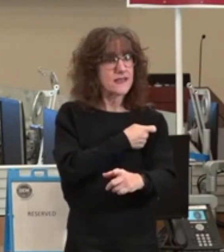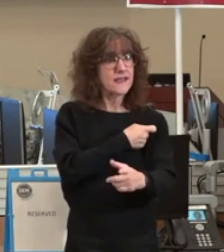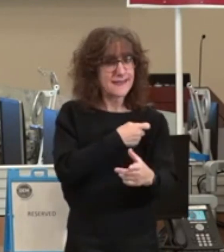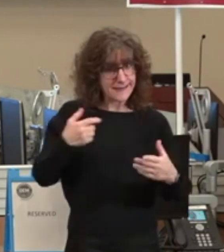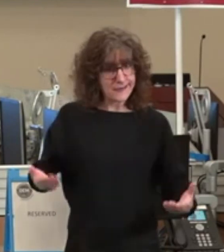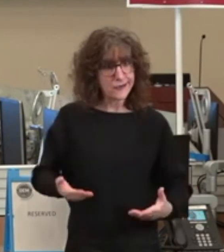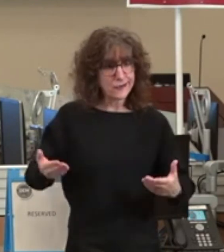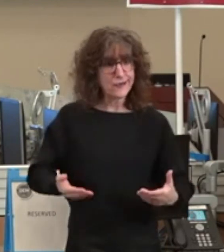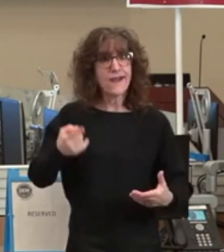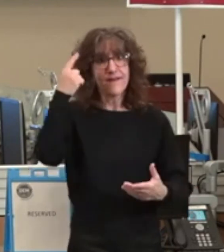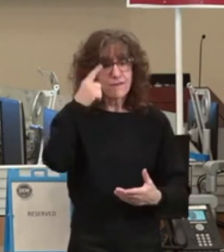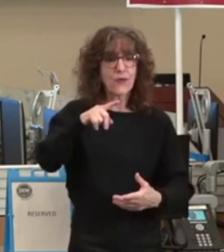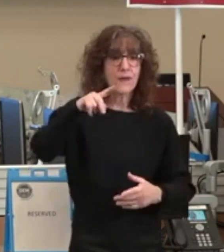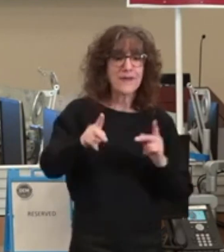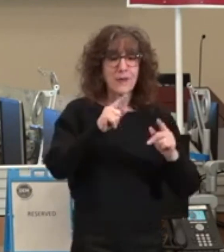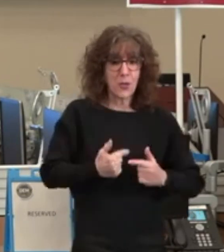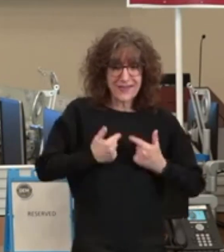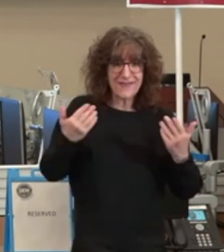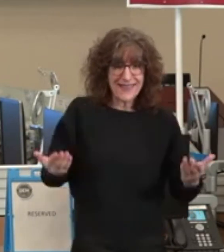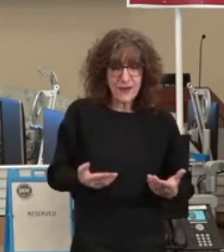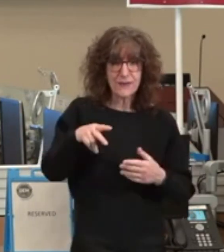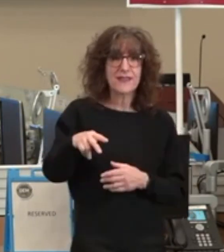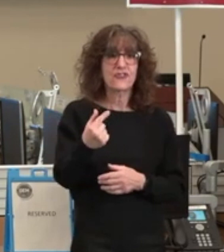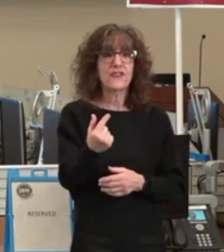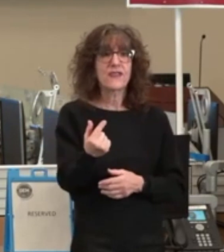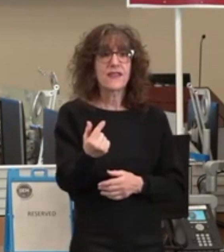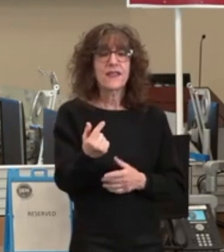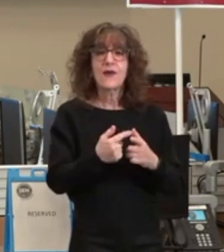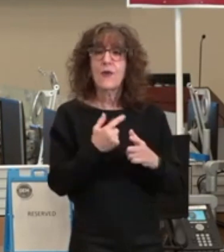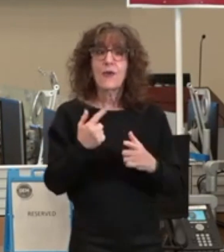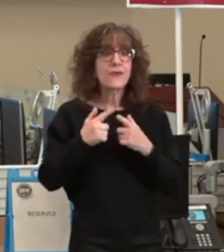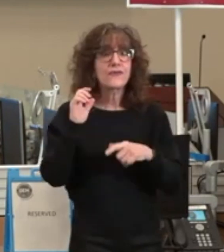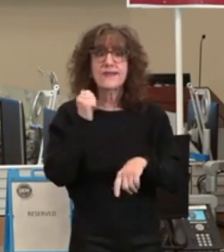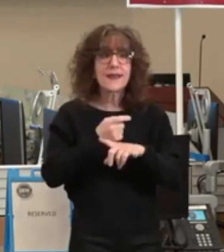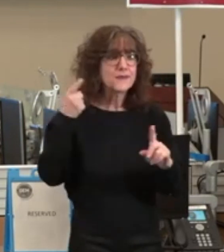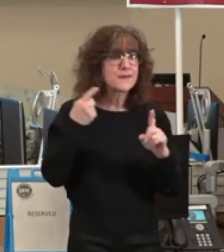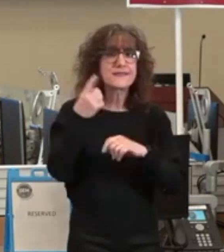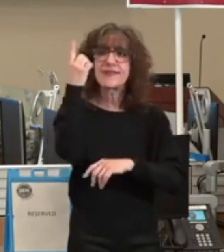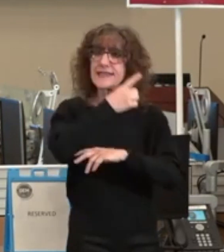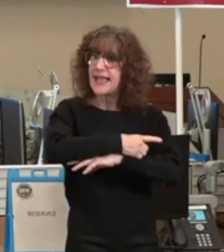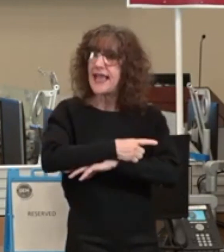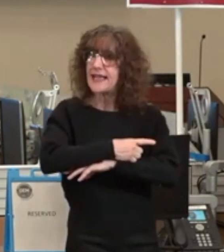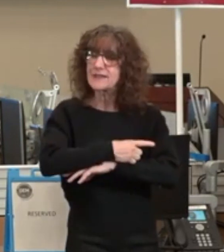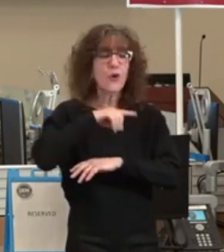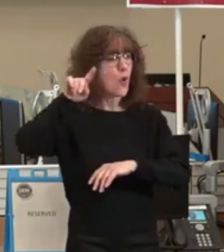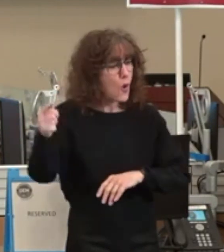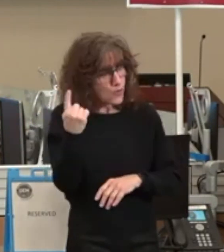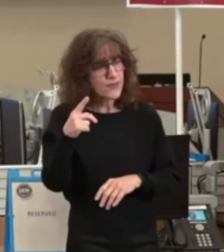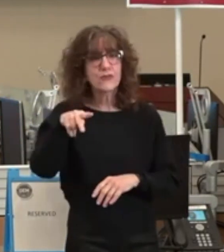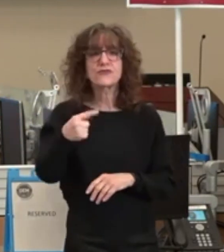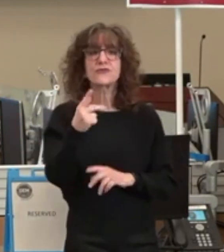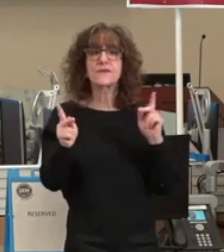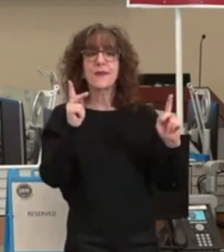is here go to Prince Georgians, or in the alternative, just set up specific days where Prince Georgians